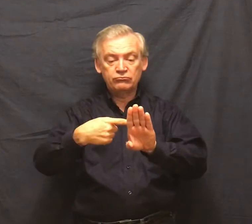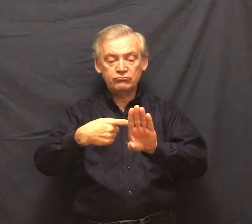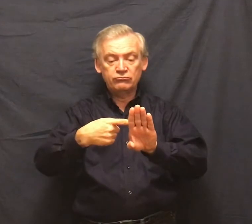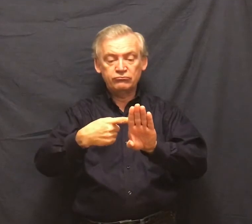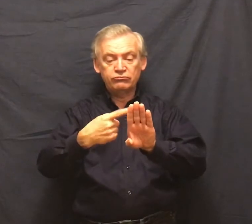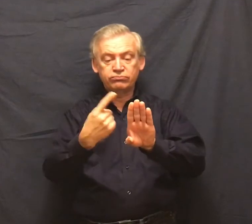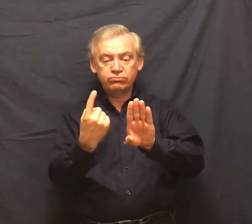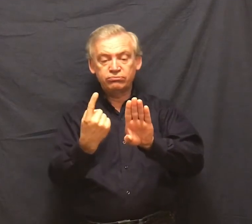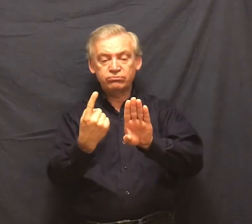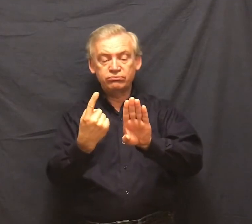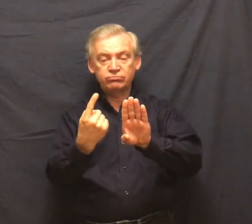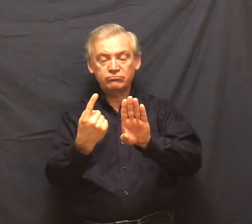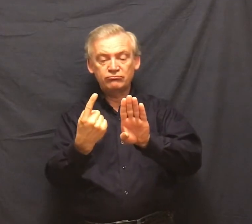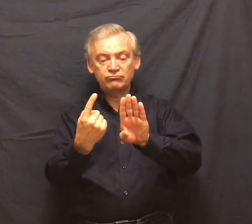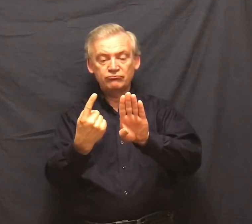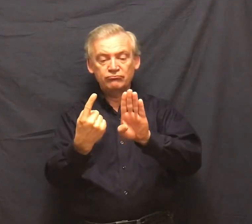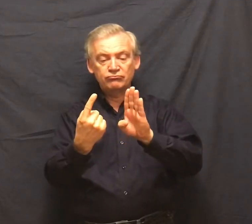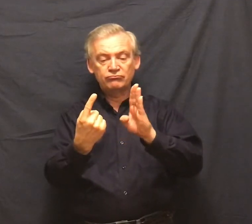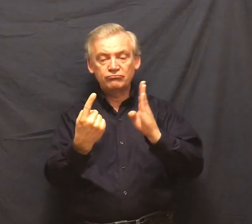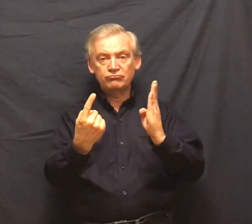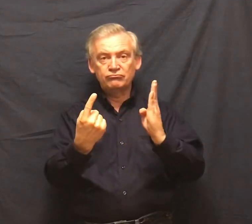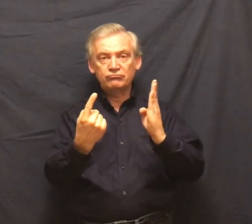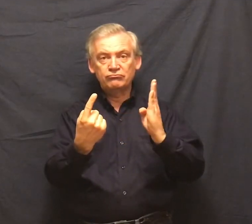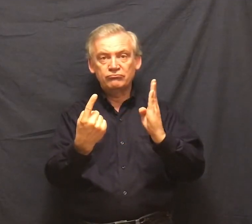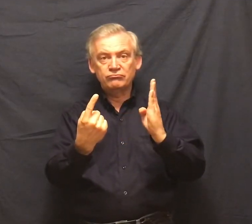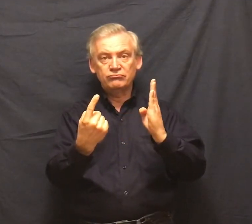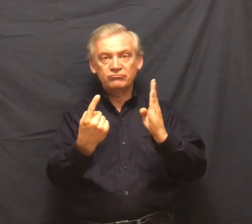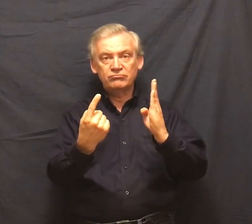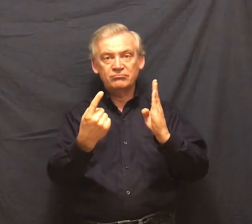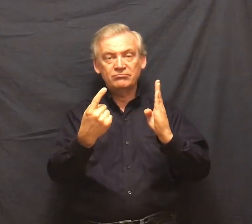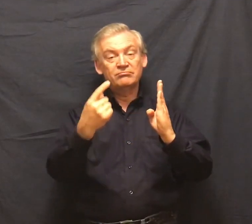The door opened, and a tall, stoop-shouldered old man came in.